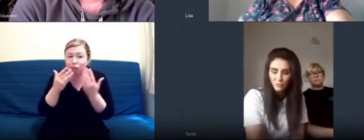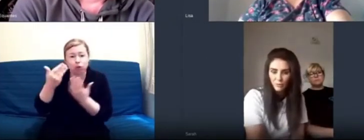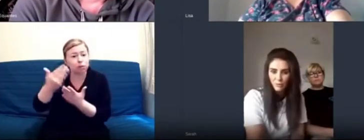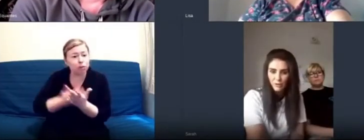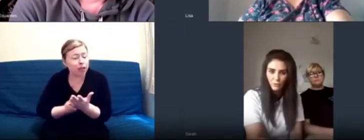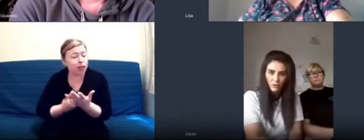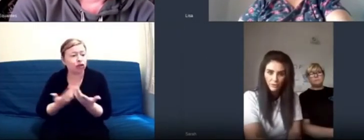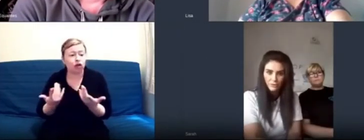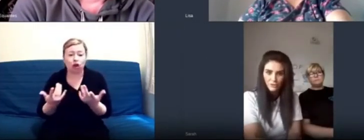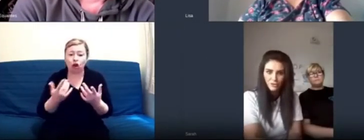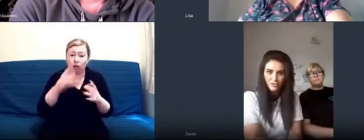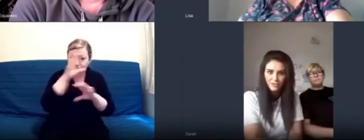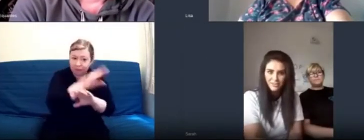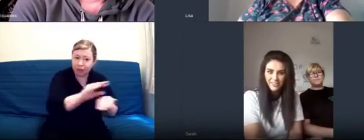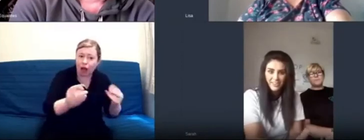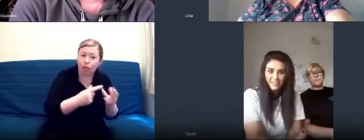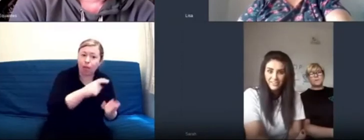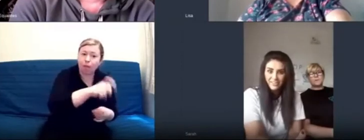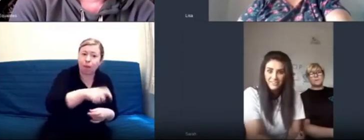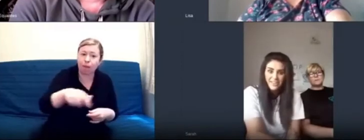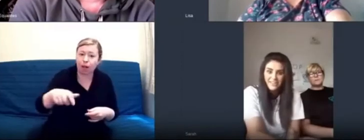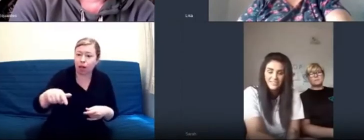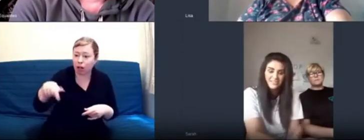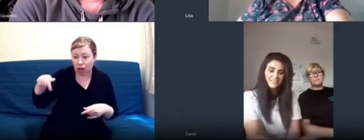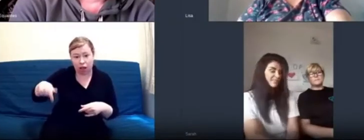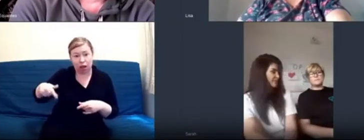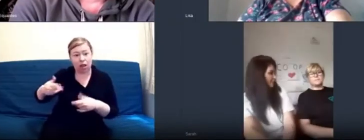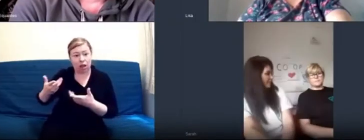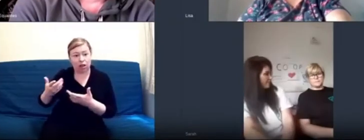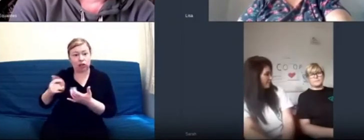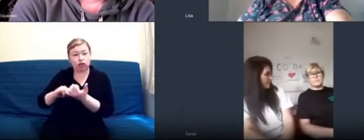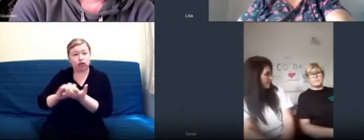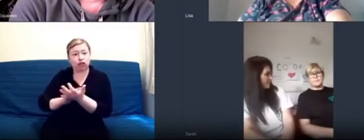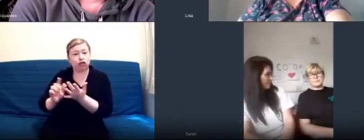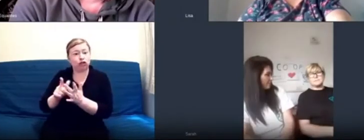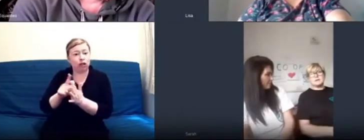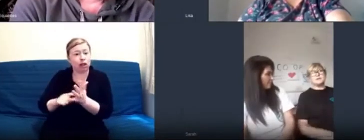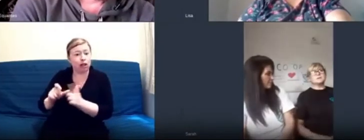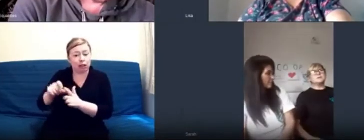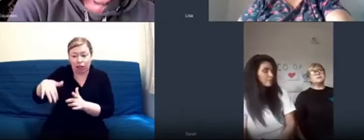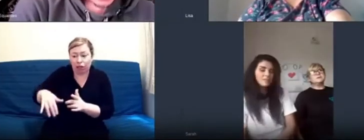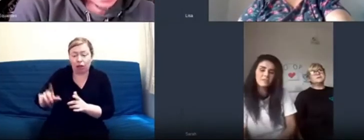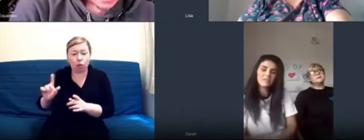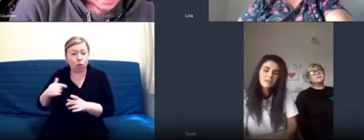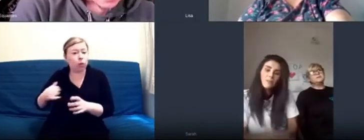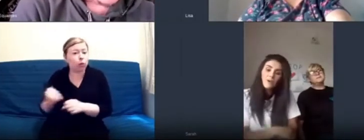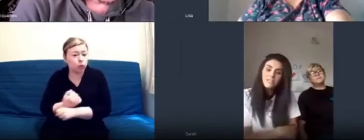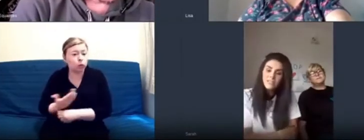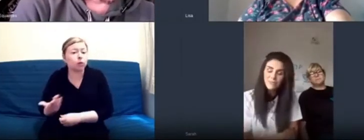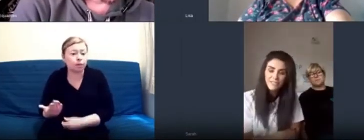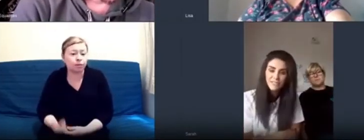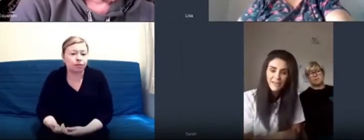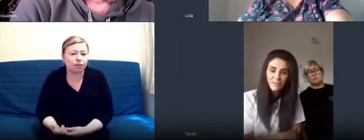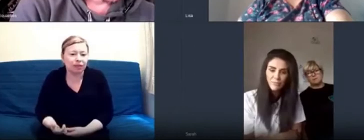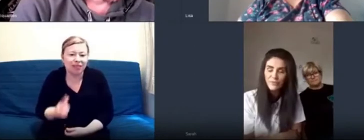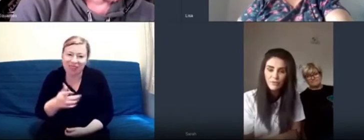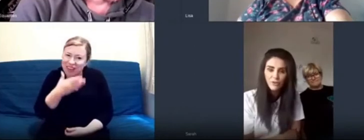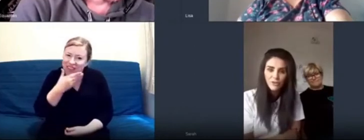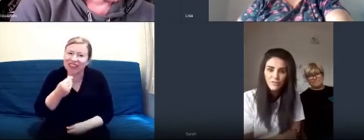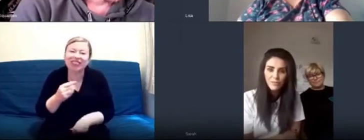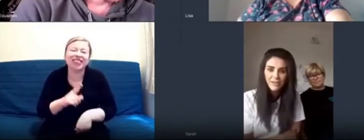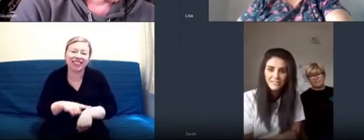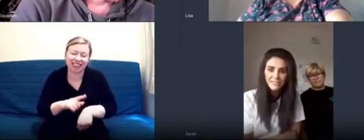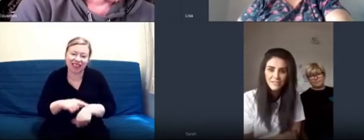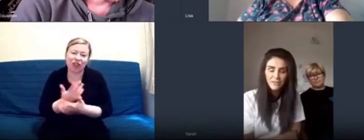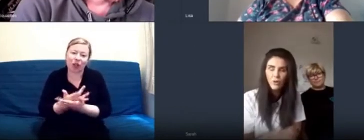engaging with people about the work that we do. That's even gathering donations. But Christmas time, we've